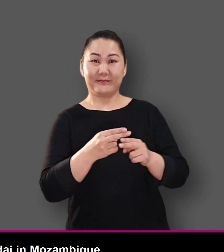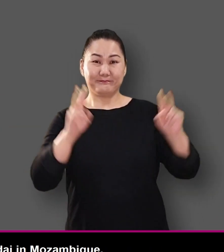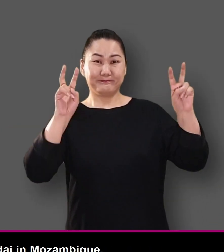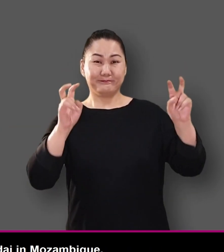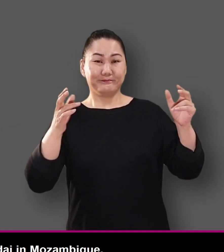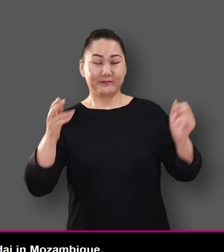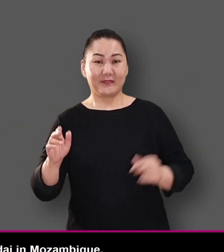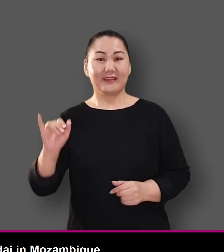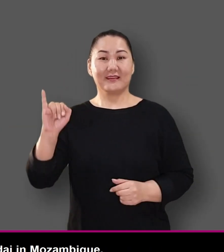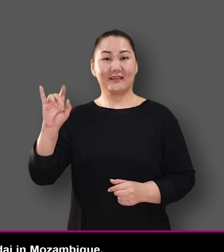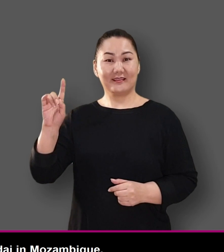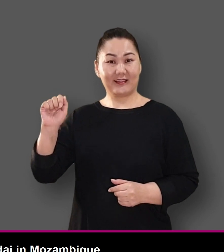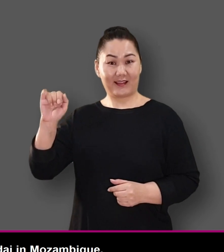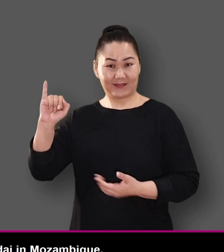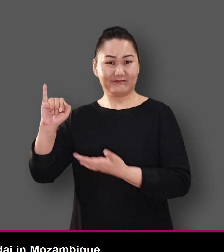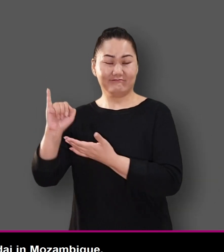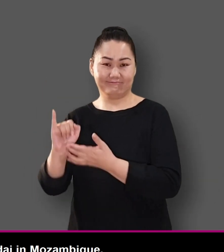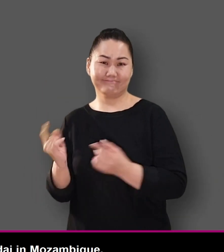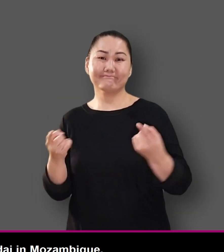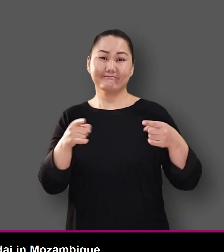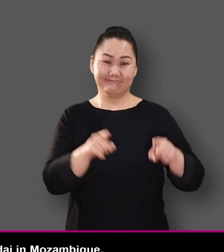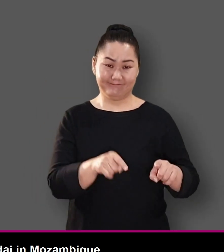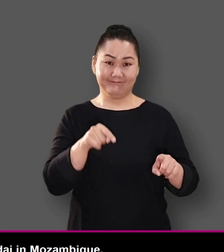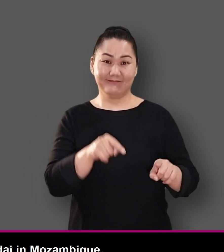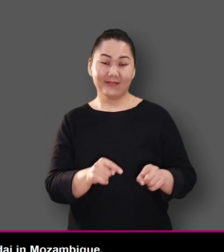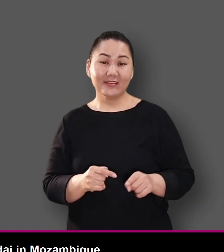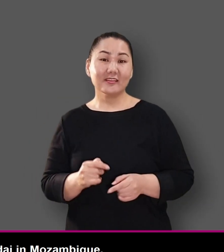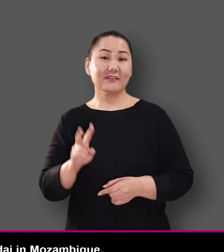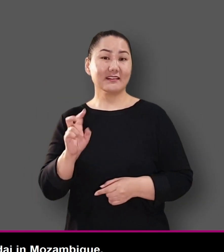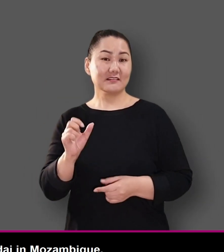to Typhoon Idai in Mozambique.